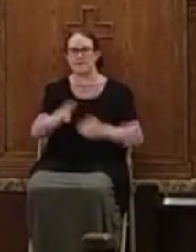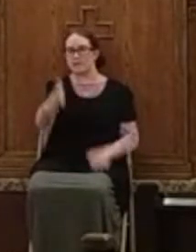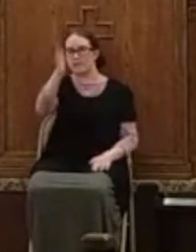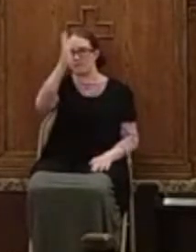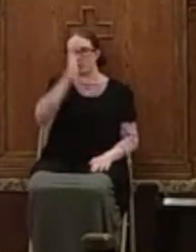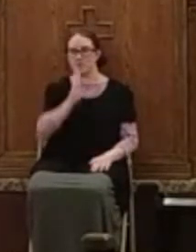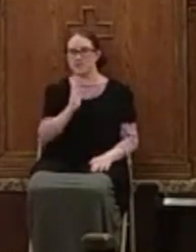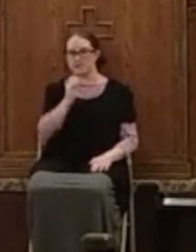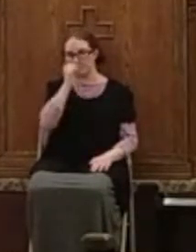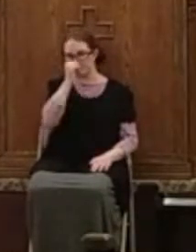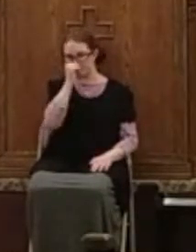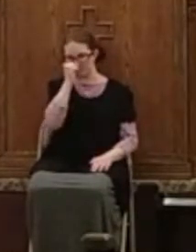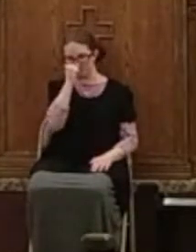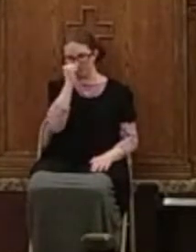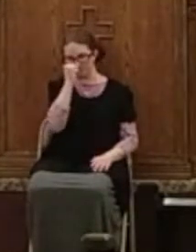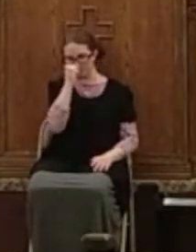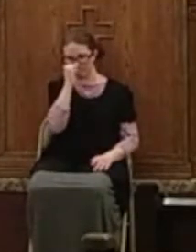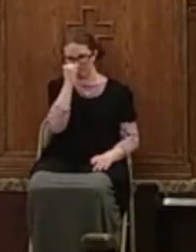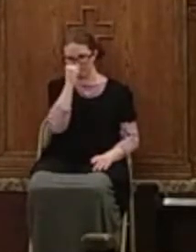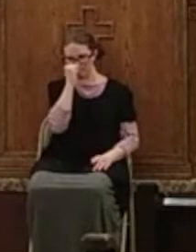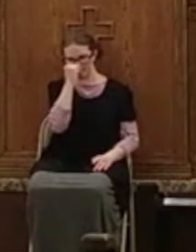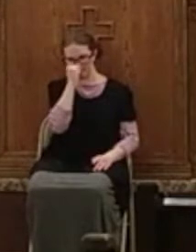God.